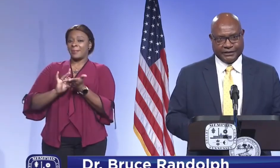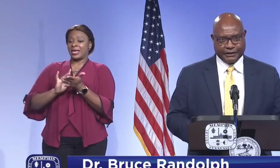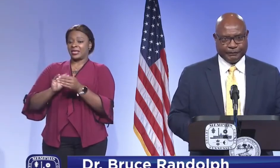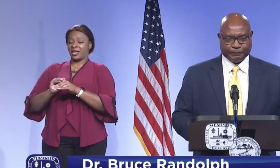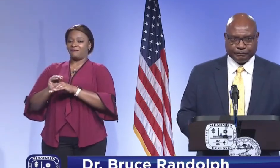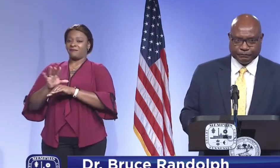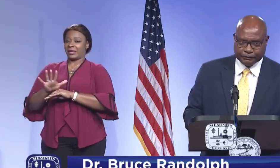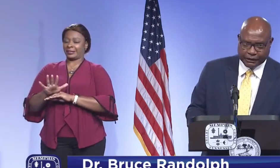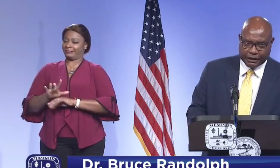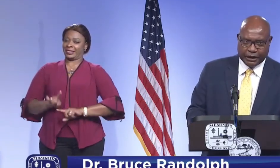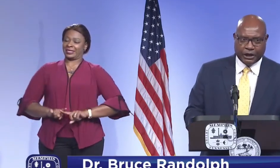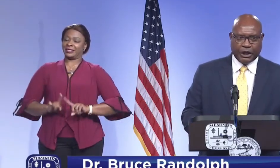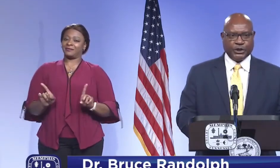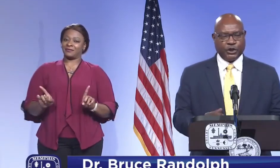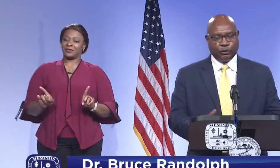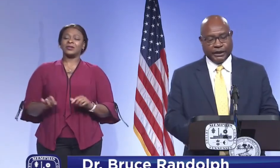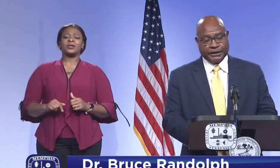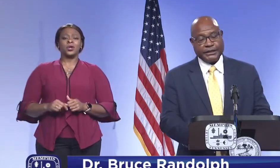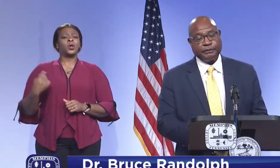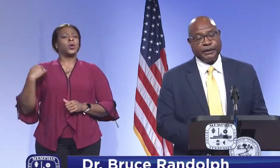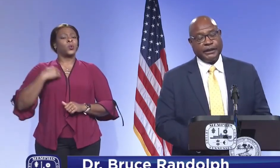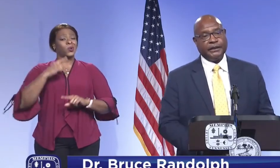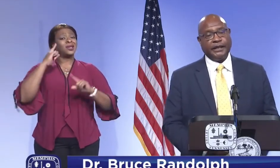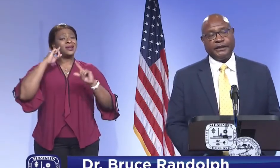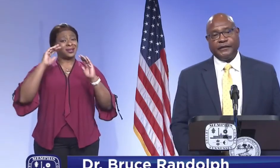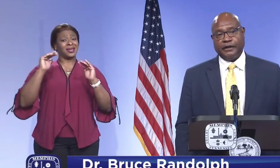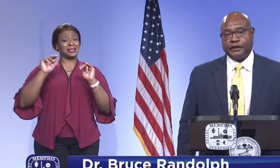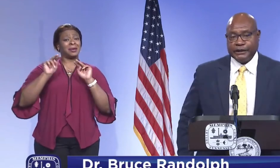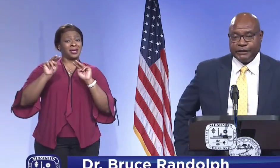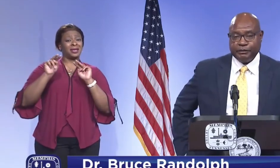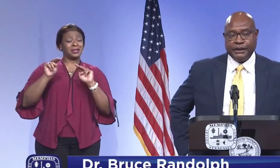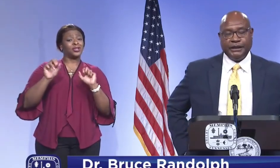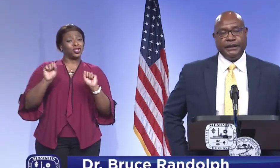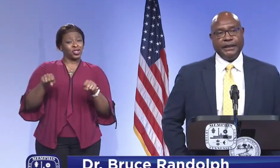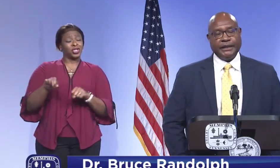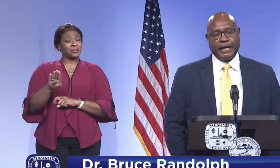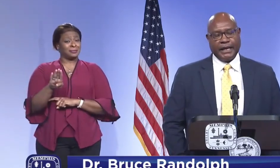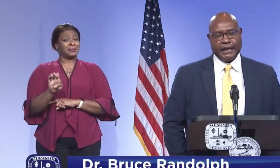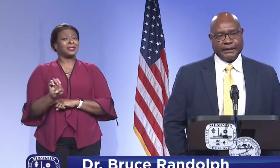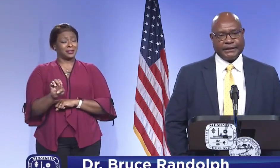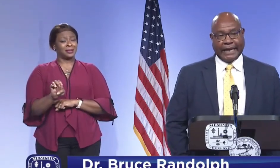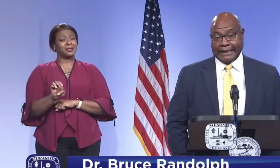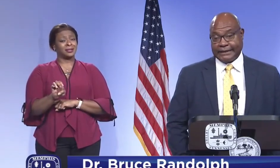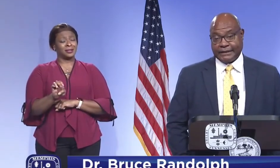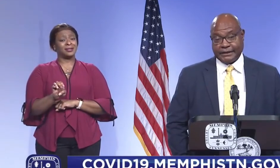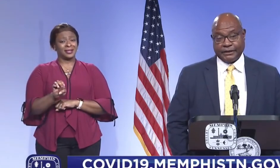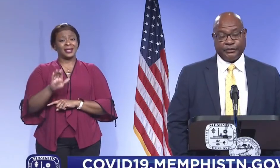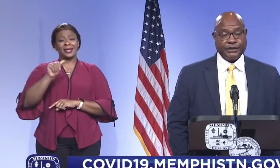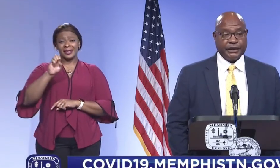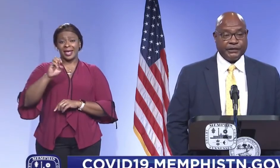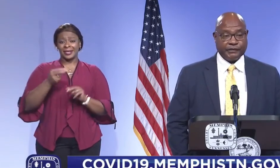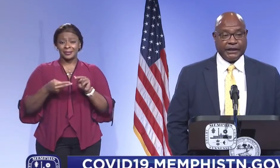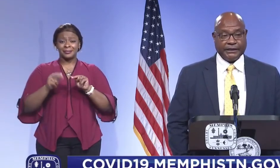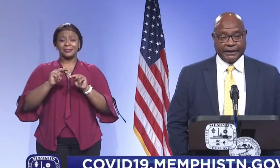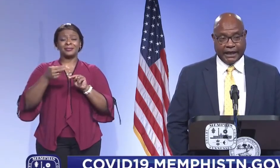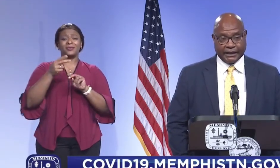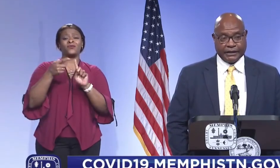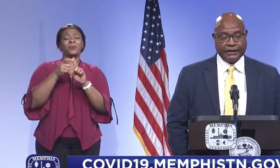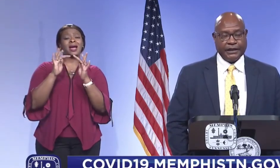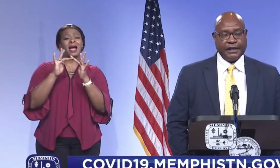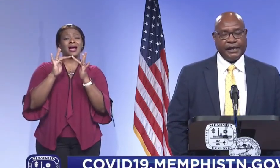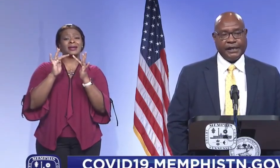advised. And so we anticipate that there could be cases as a result of